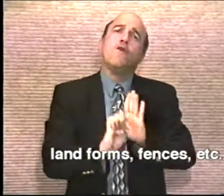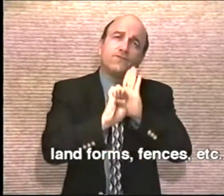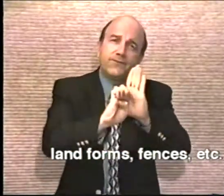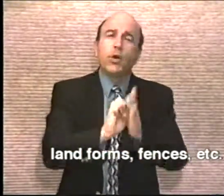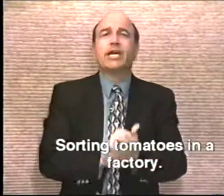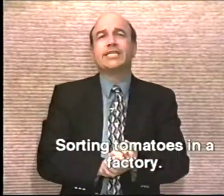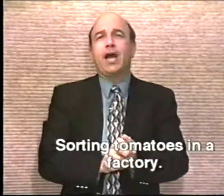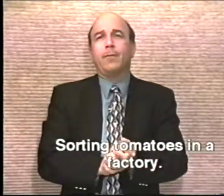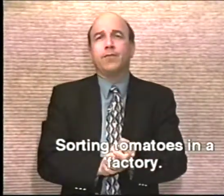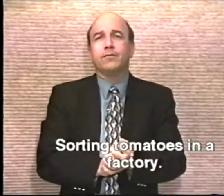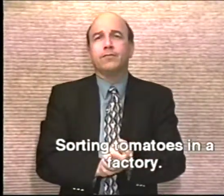For example,